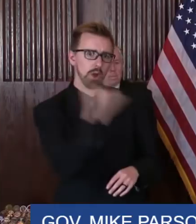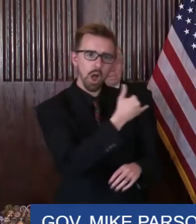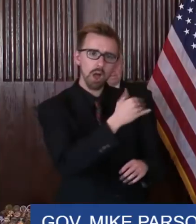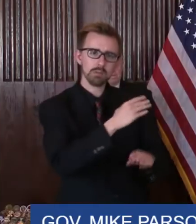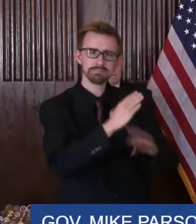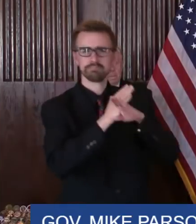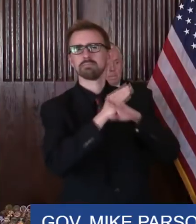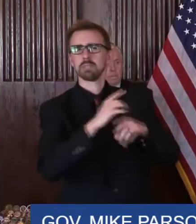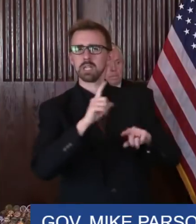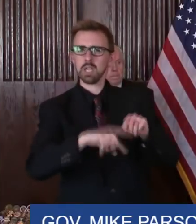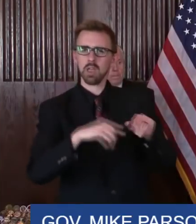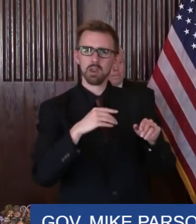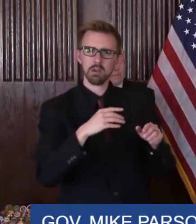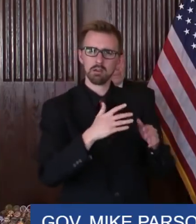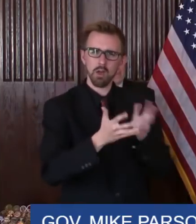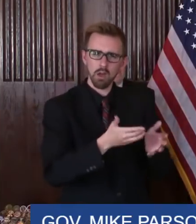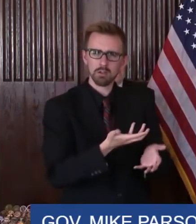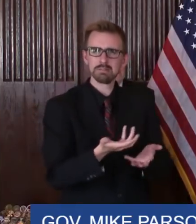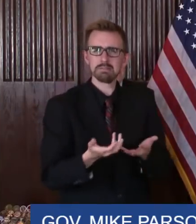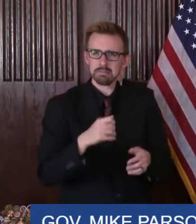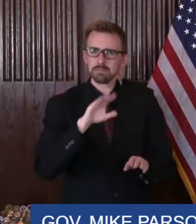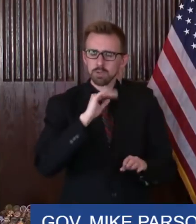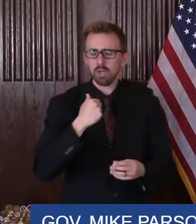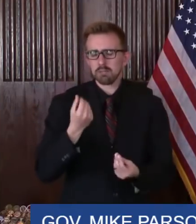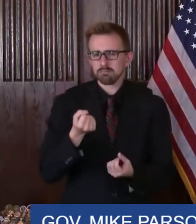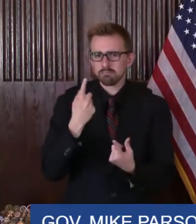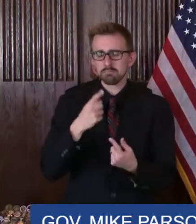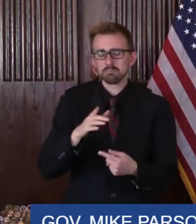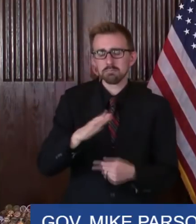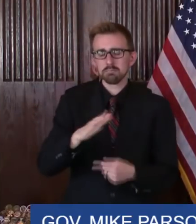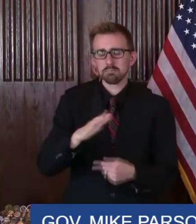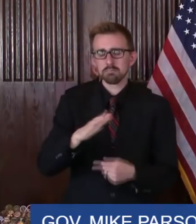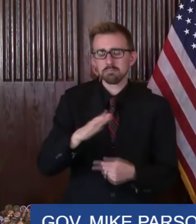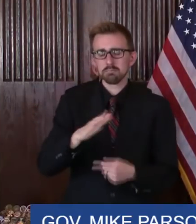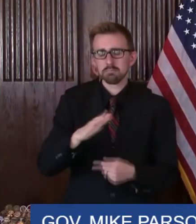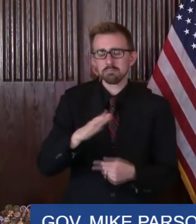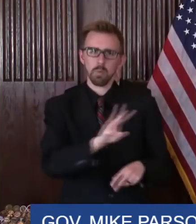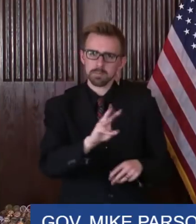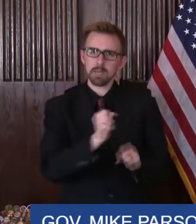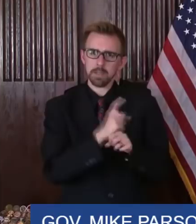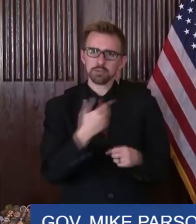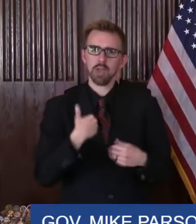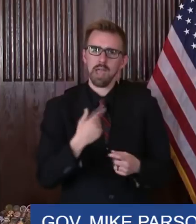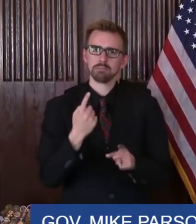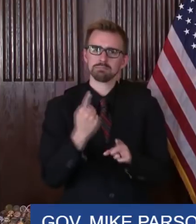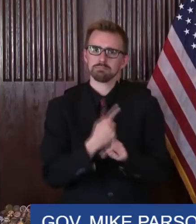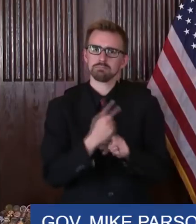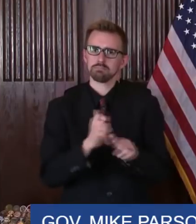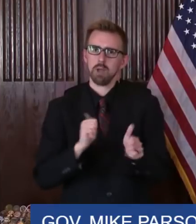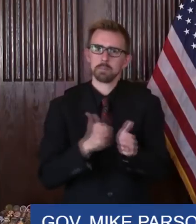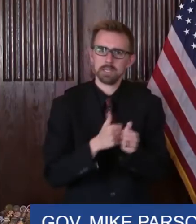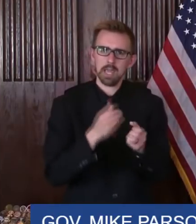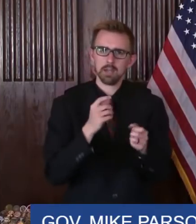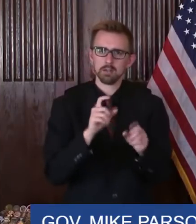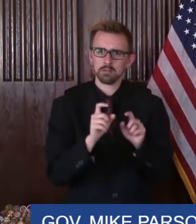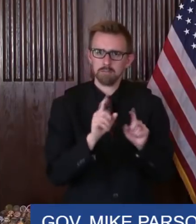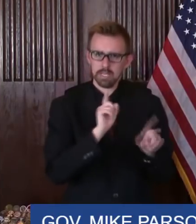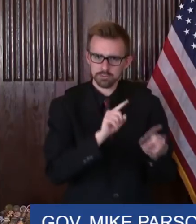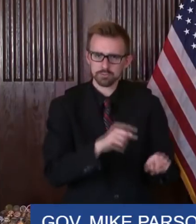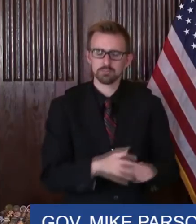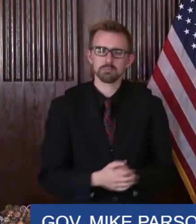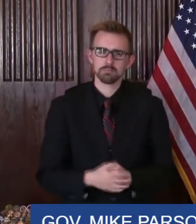lines. So as I mentioned earlier, please visit the website to get the latest information. A lot of your questions may already be addressed